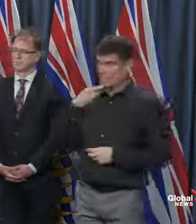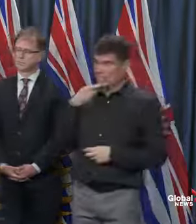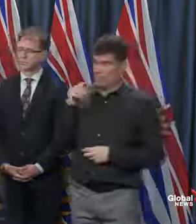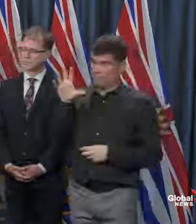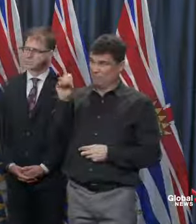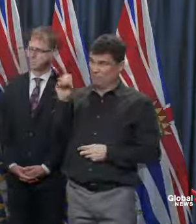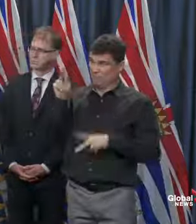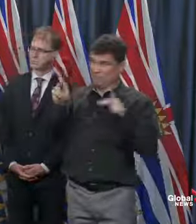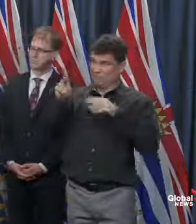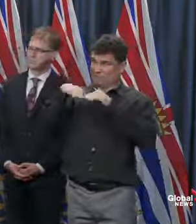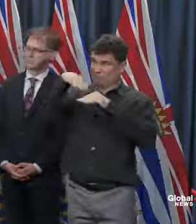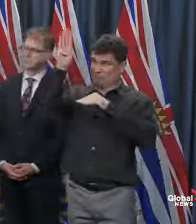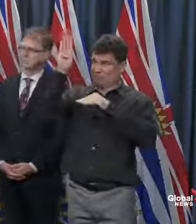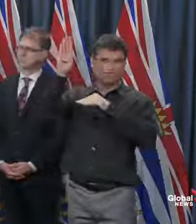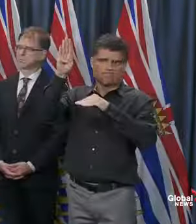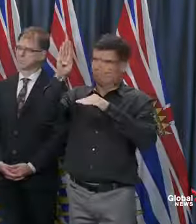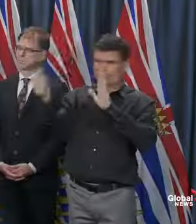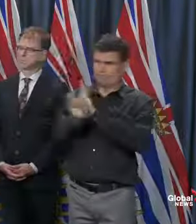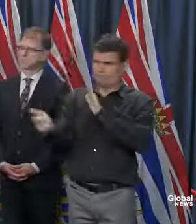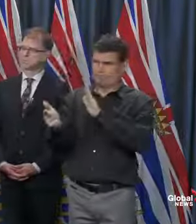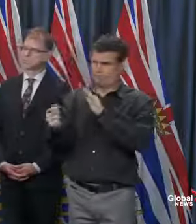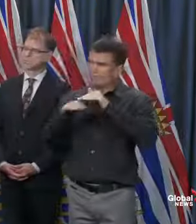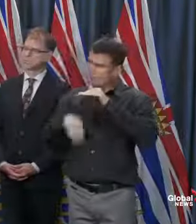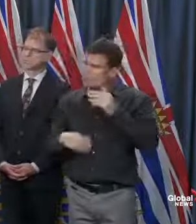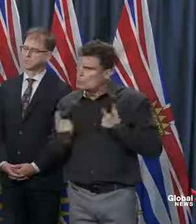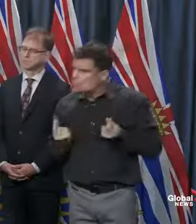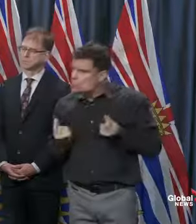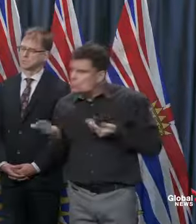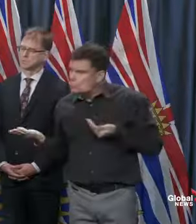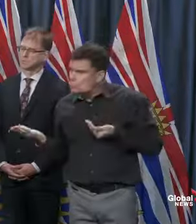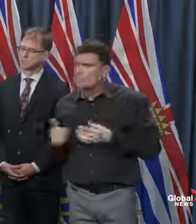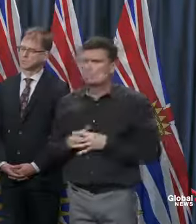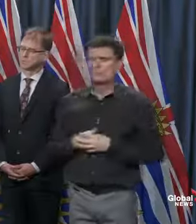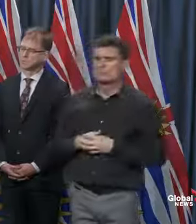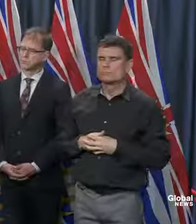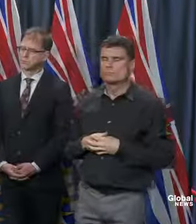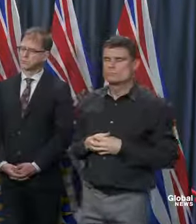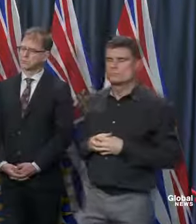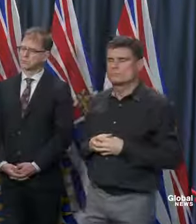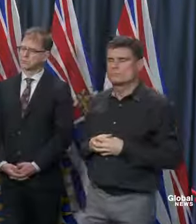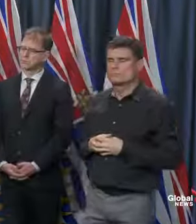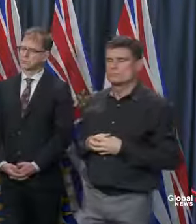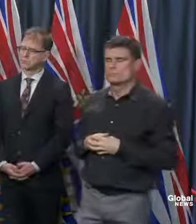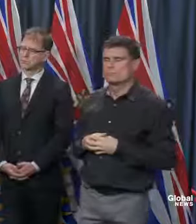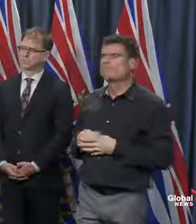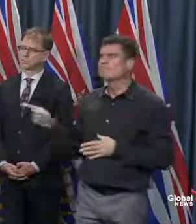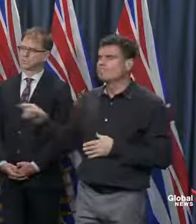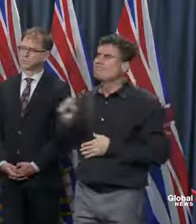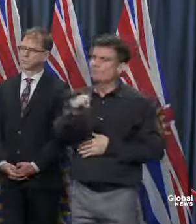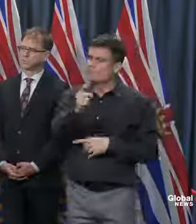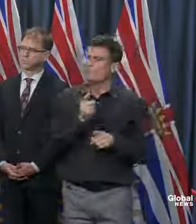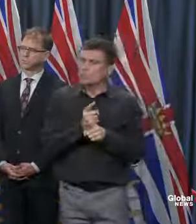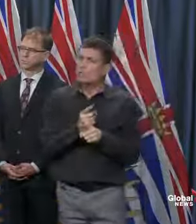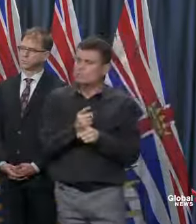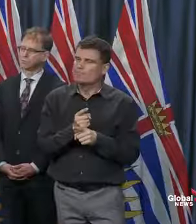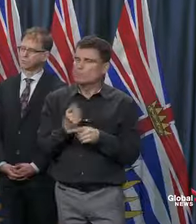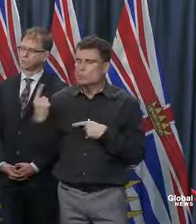avoided? Yeah, so that's one of the things that we took into account when we discussed, what's a reasonable